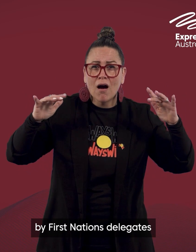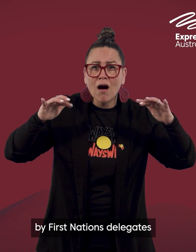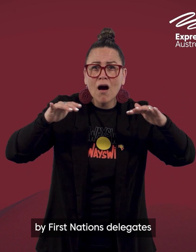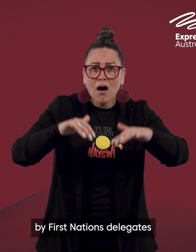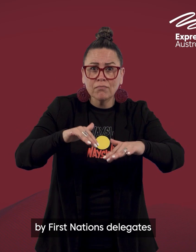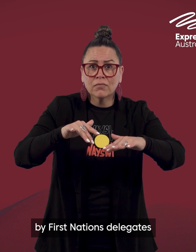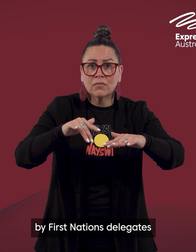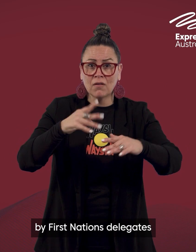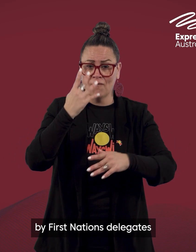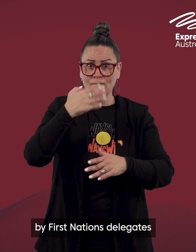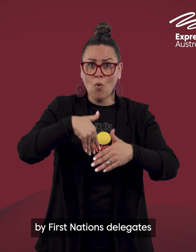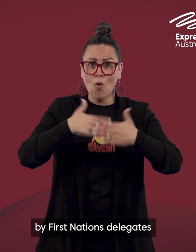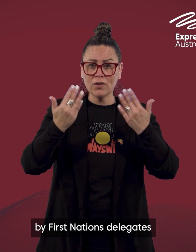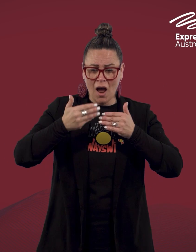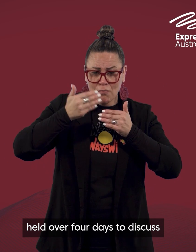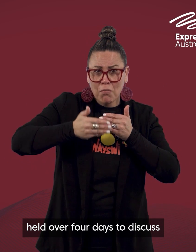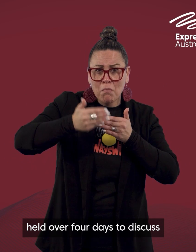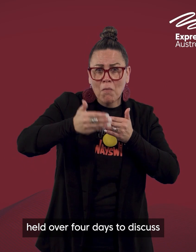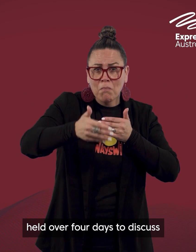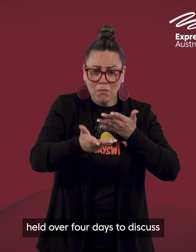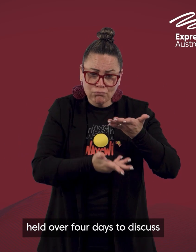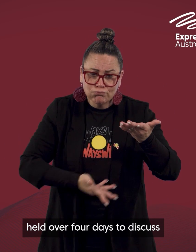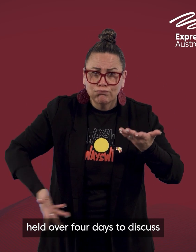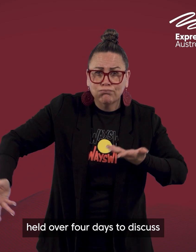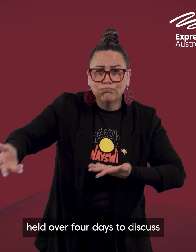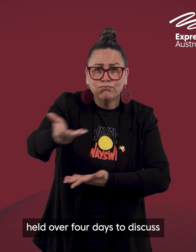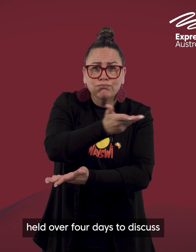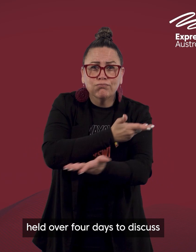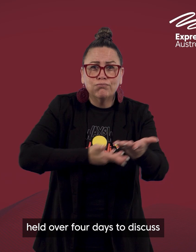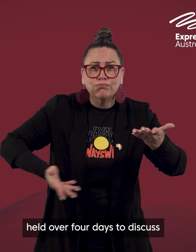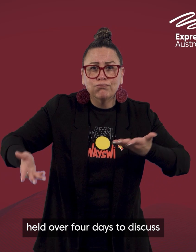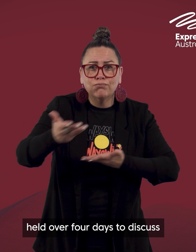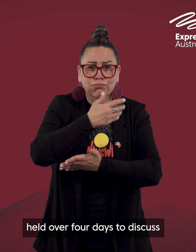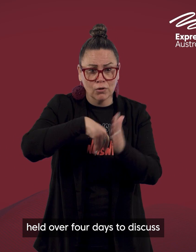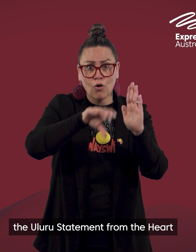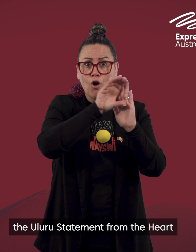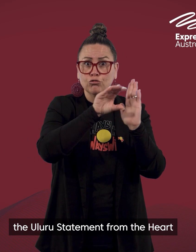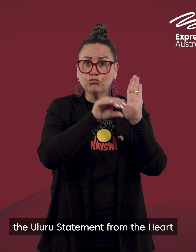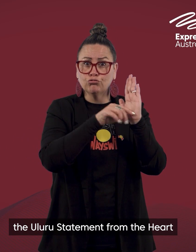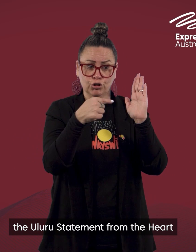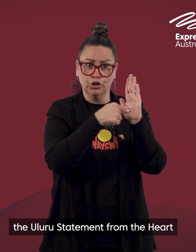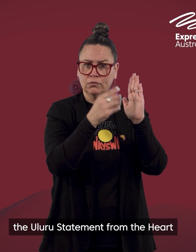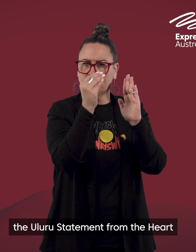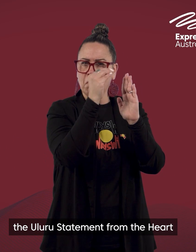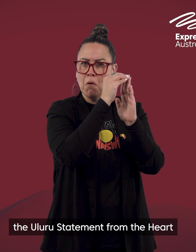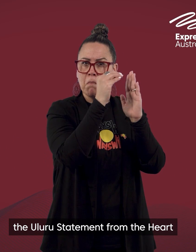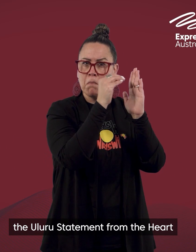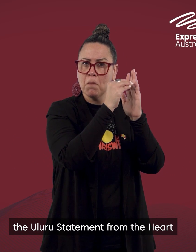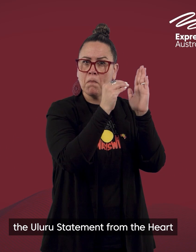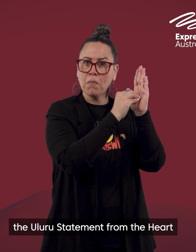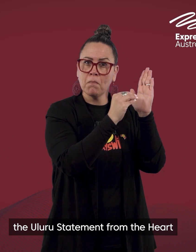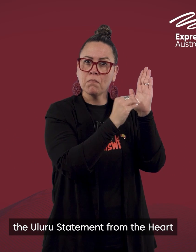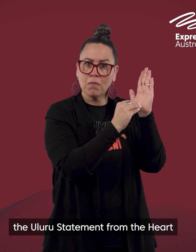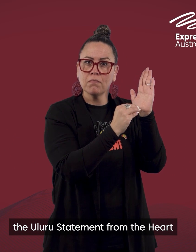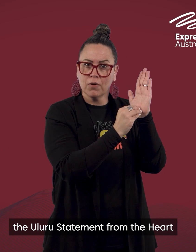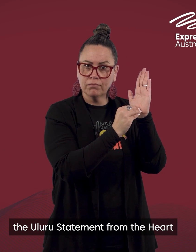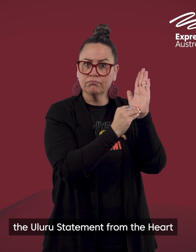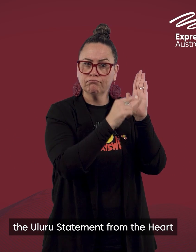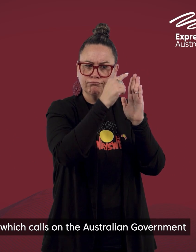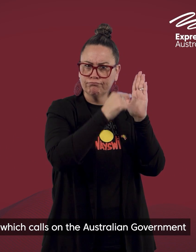First Nations delegates, held over 4 days to discuss the Uluru Statement from the Heart,